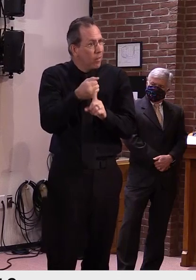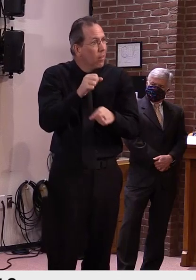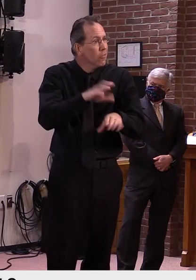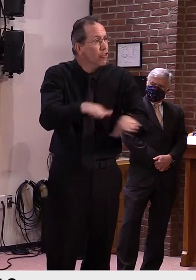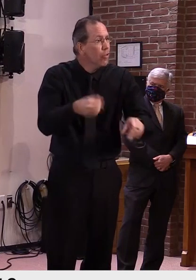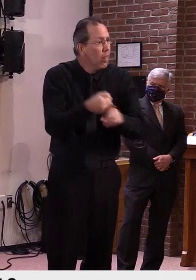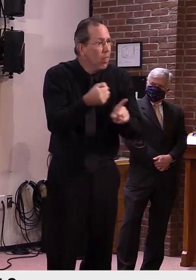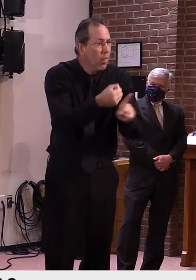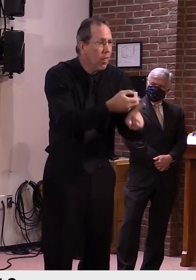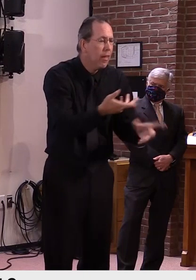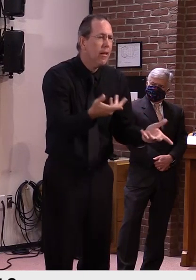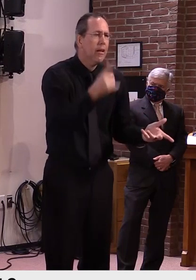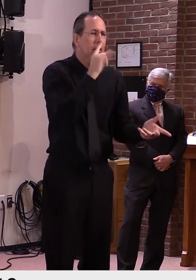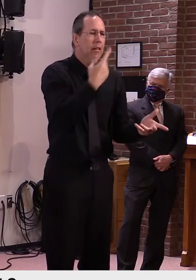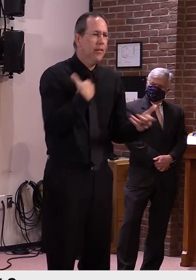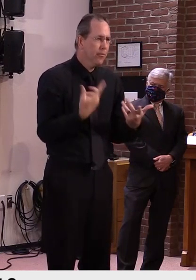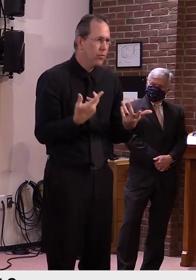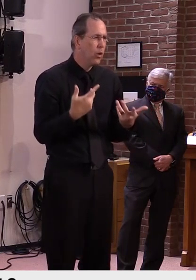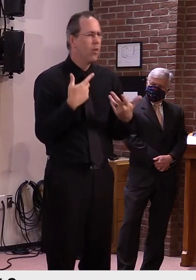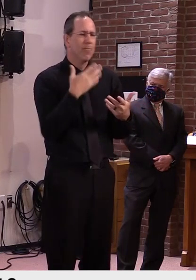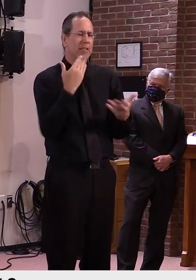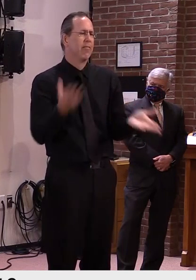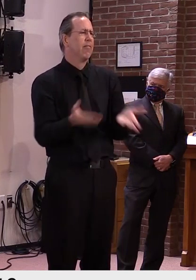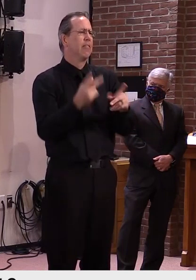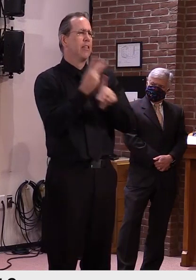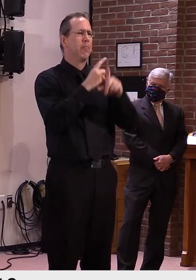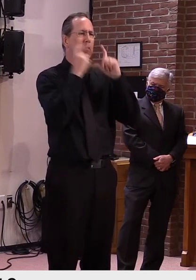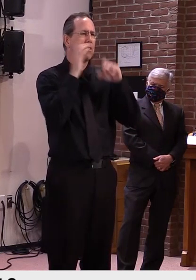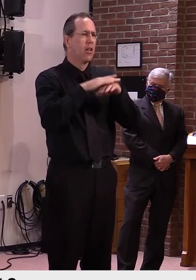just thought this was the right approach.